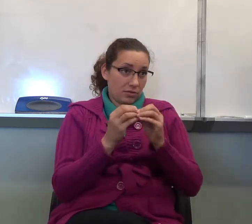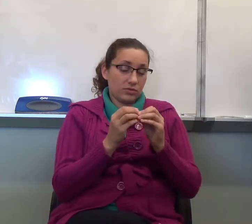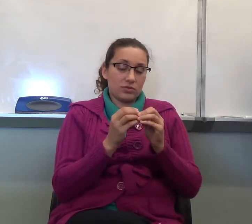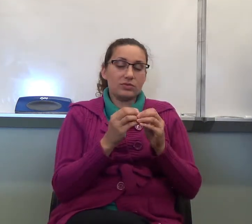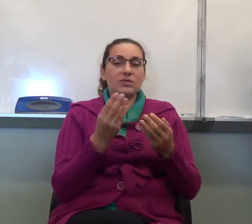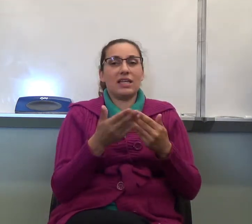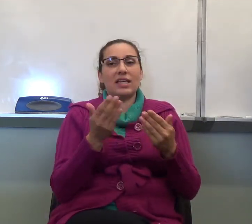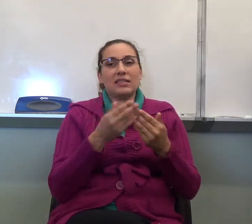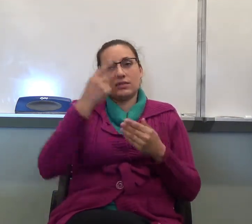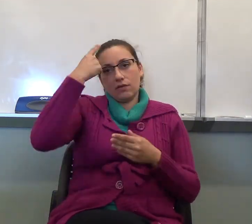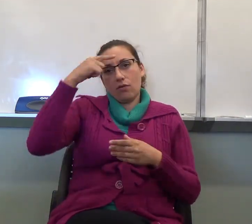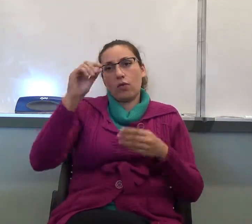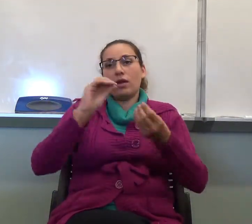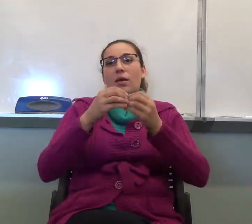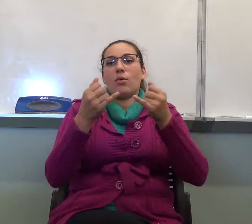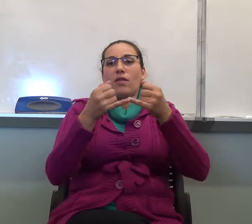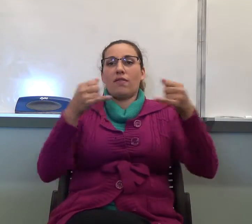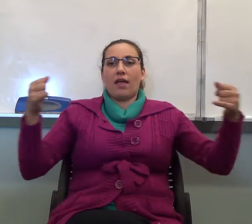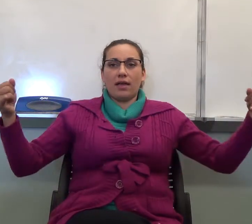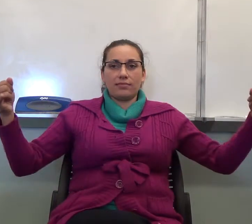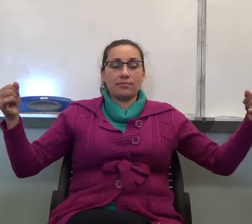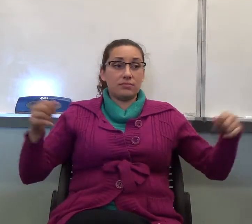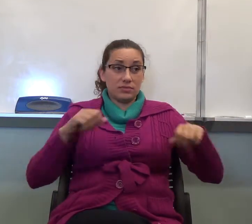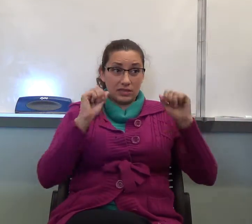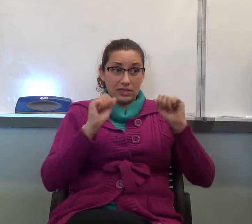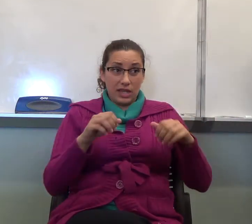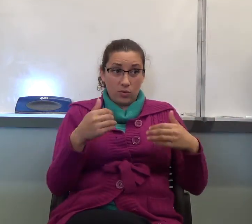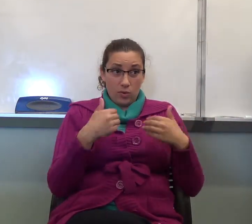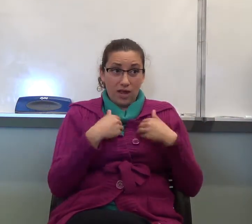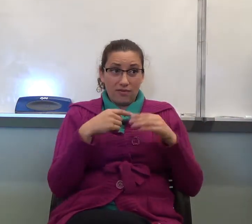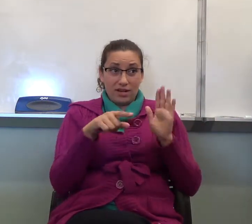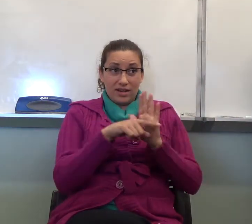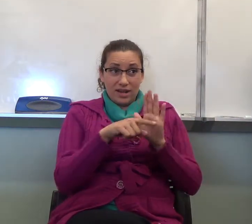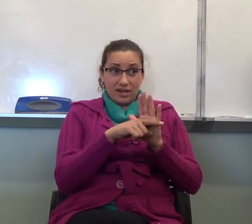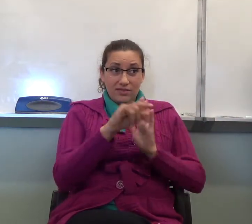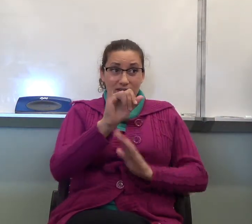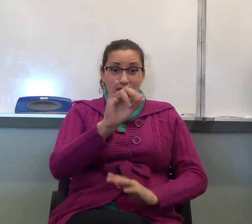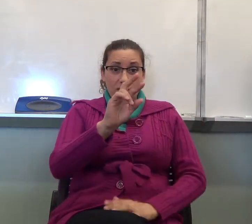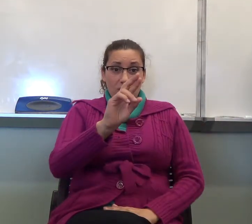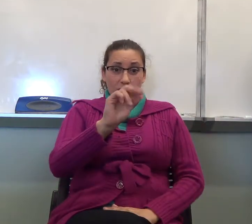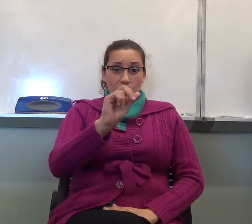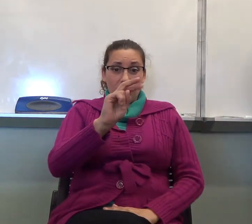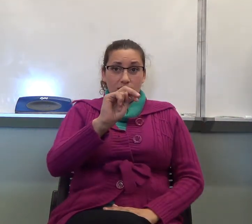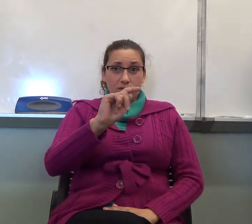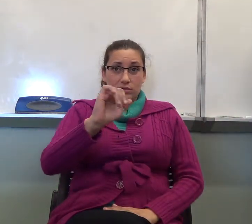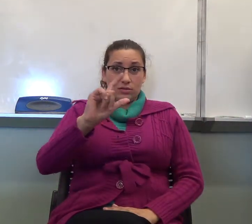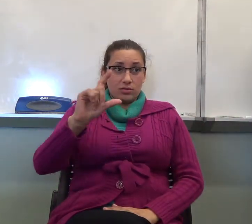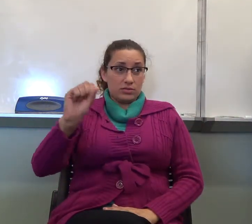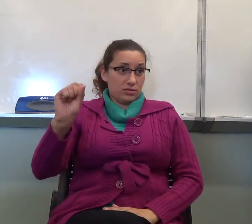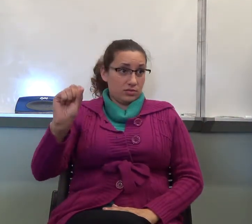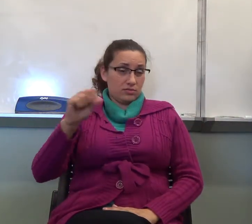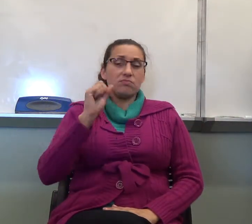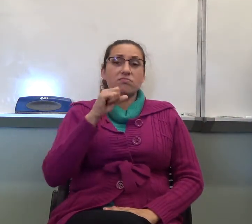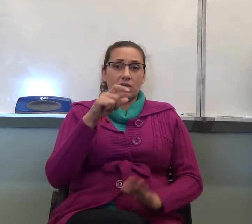line. Can you have negative irrationals? Yeah, -π would be back over here somewhere.